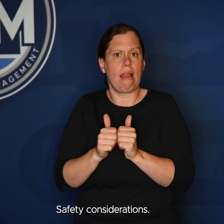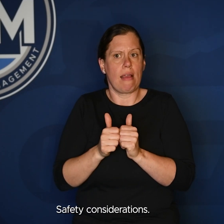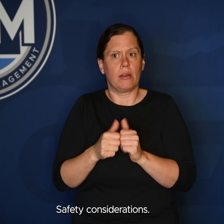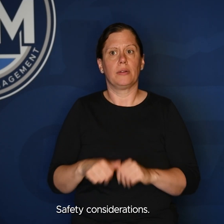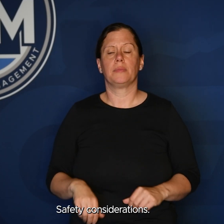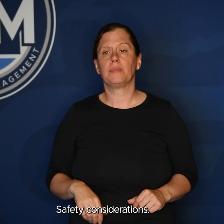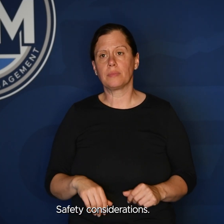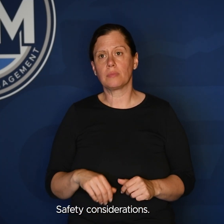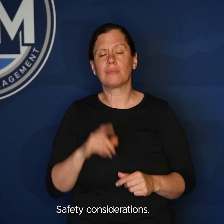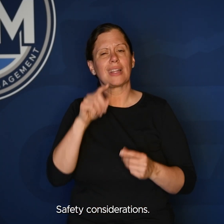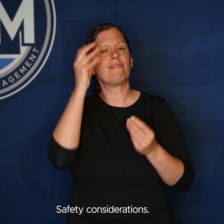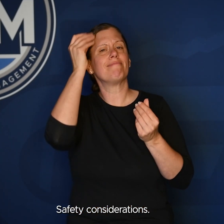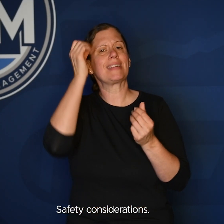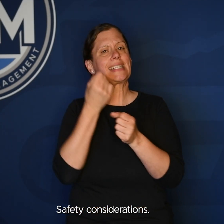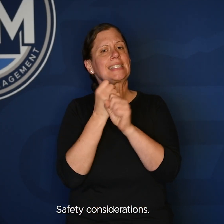Safety considerations.